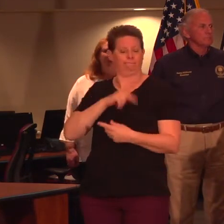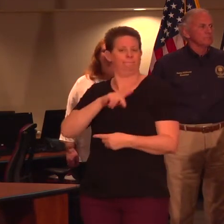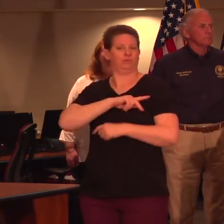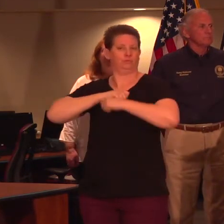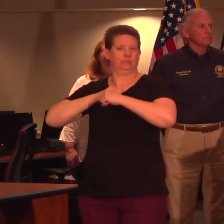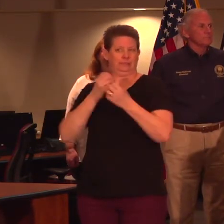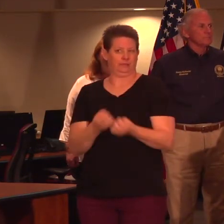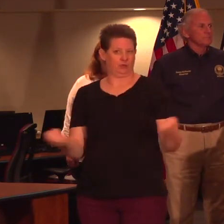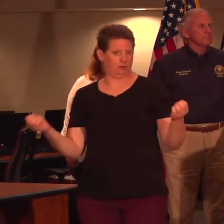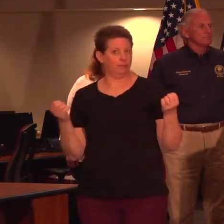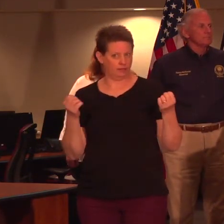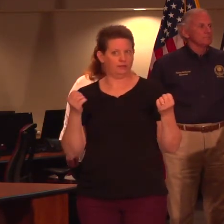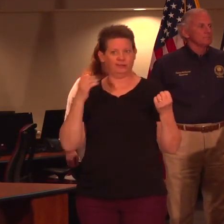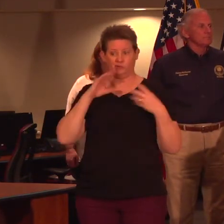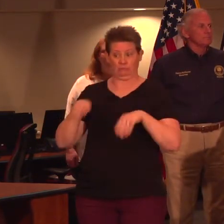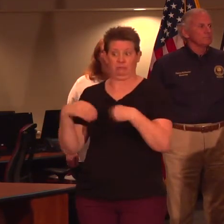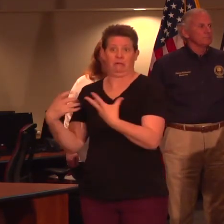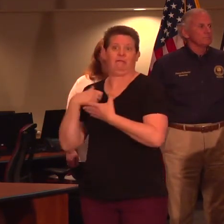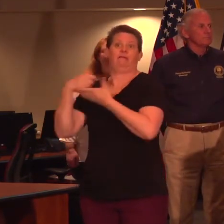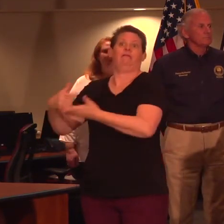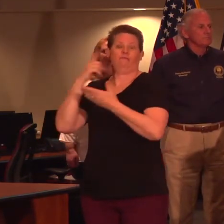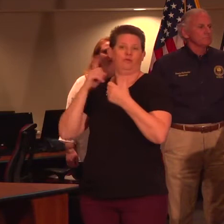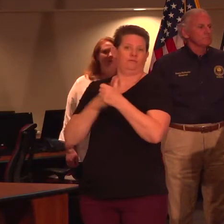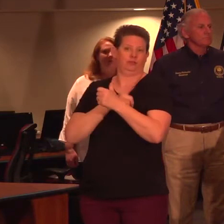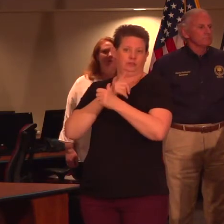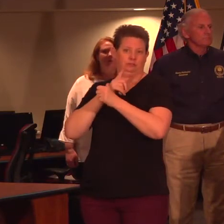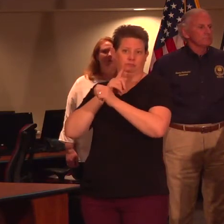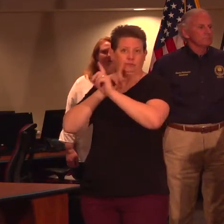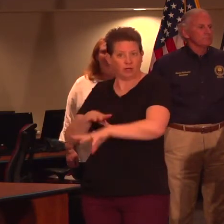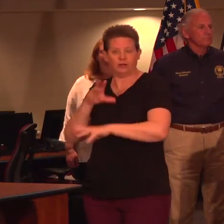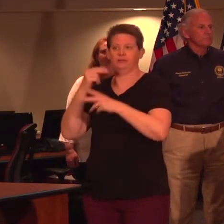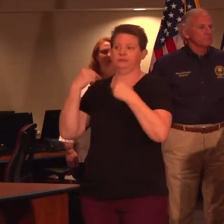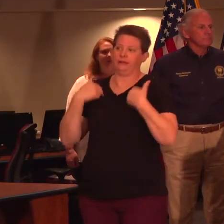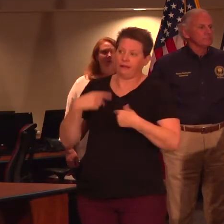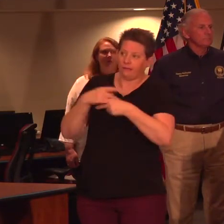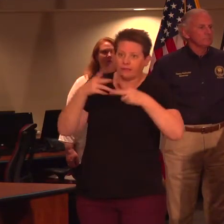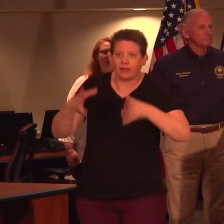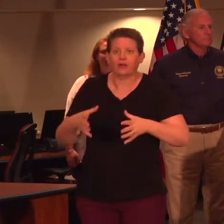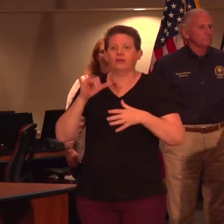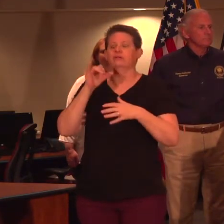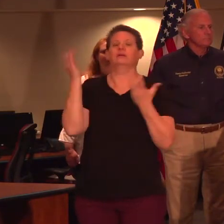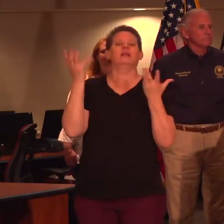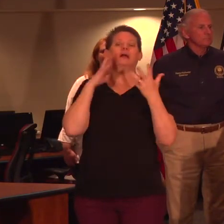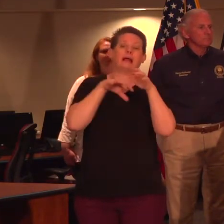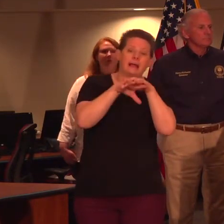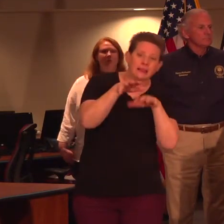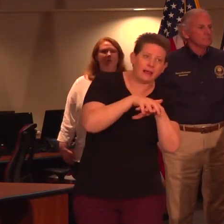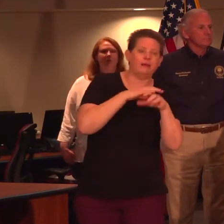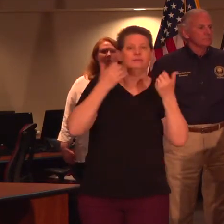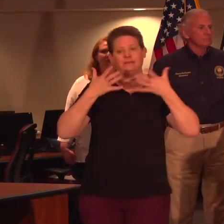equipment to safeguard healthcare professionals and first responders. And that specific needs include gloves,